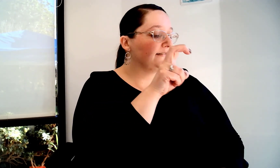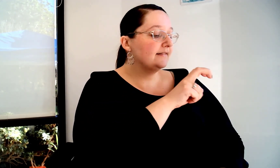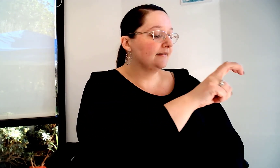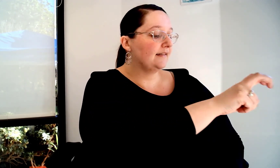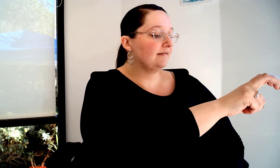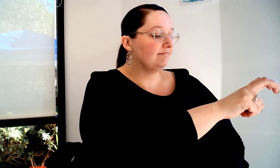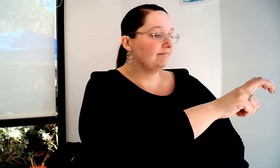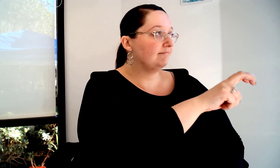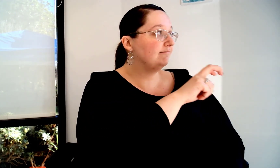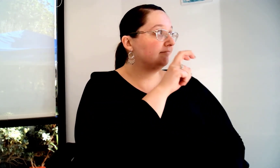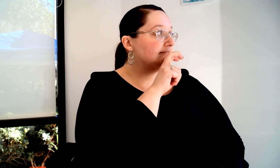forward.